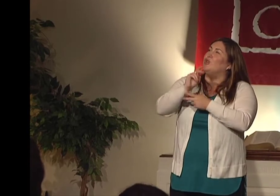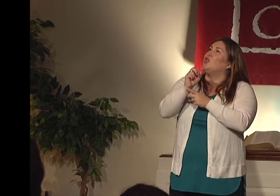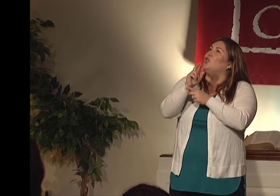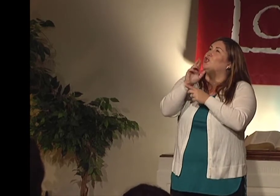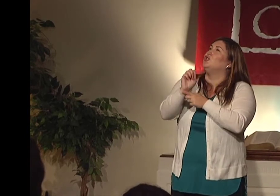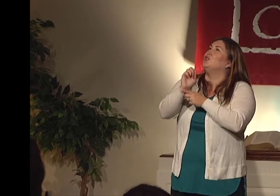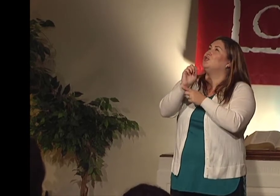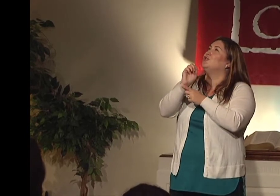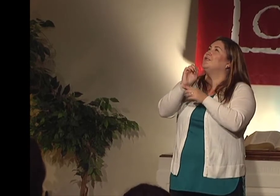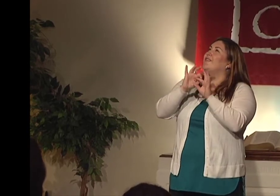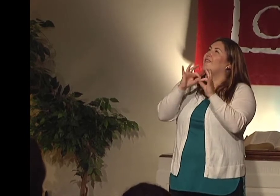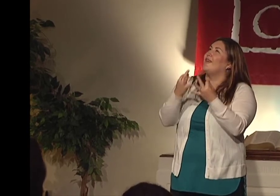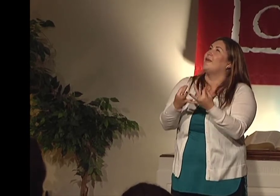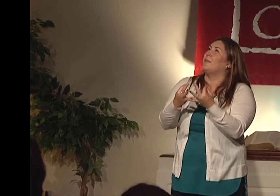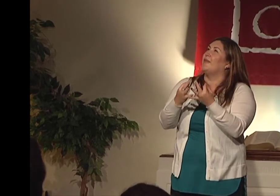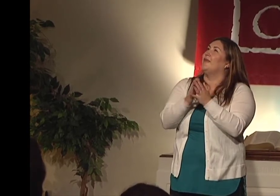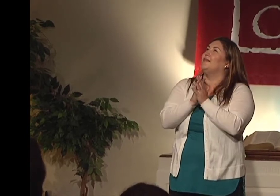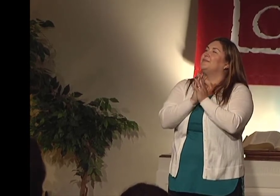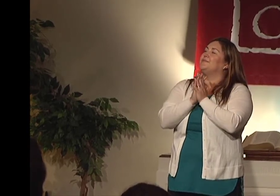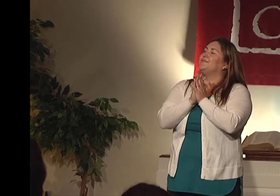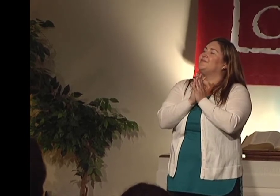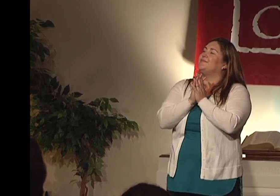family, to take care of and nurture families.